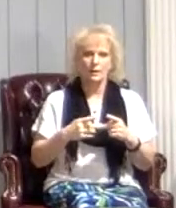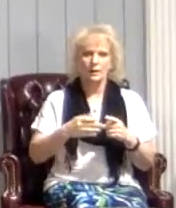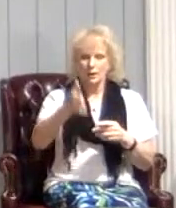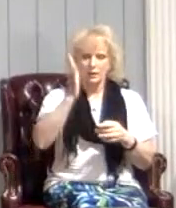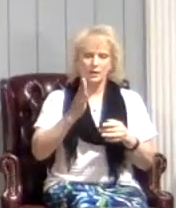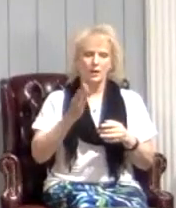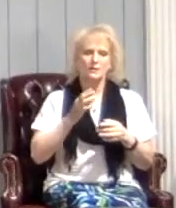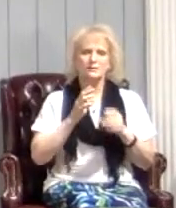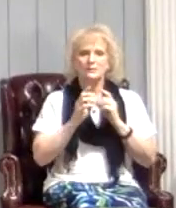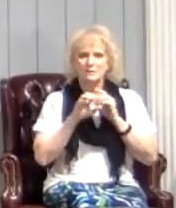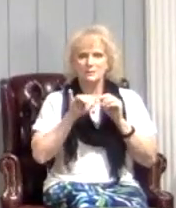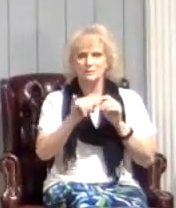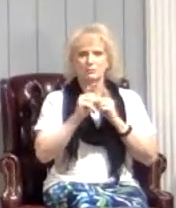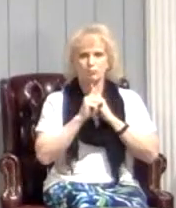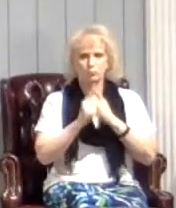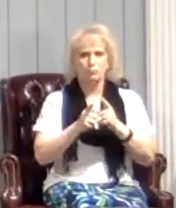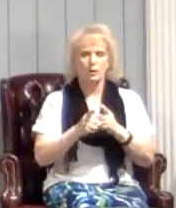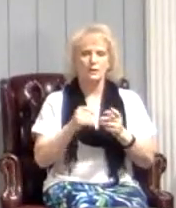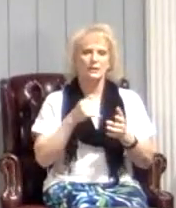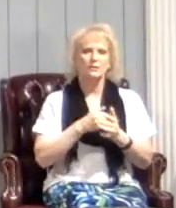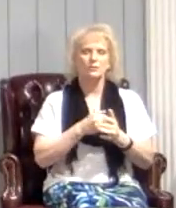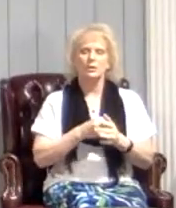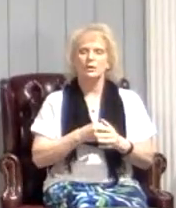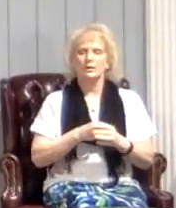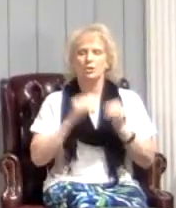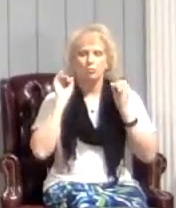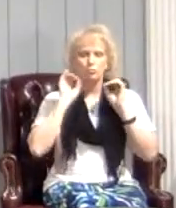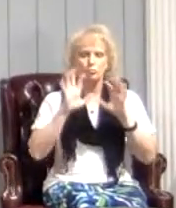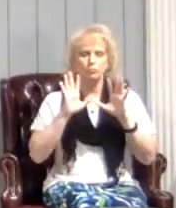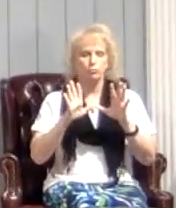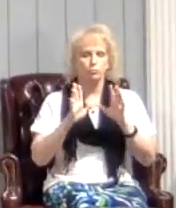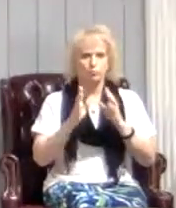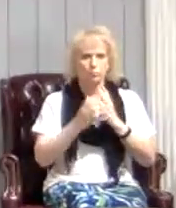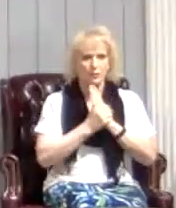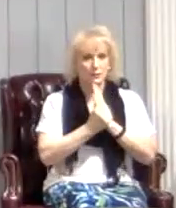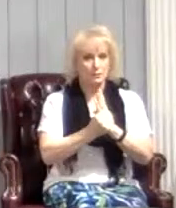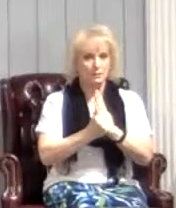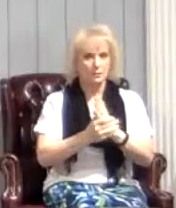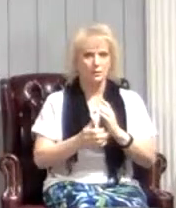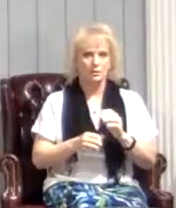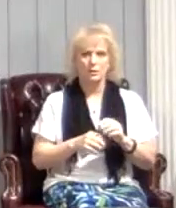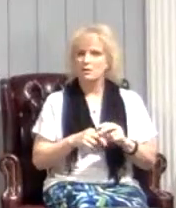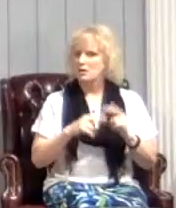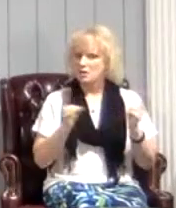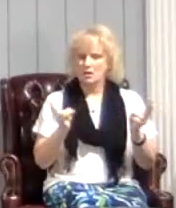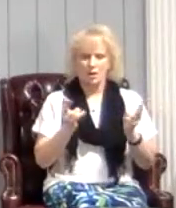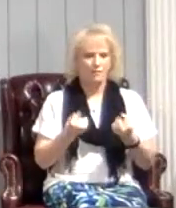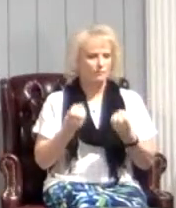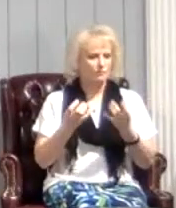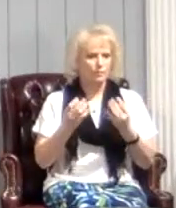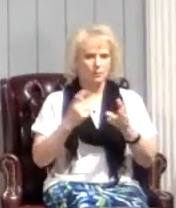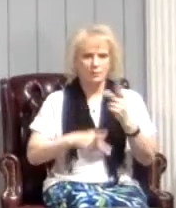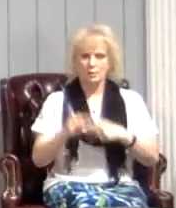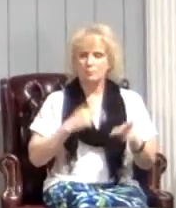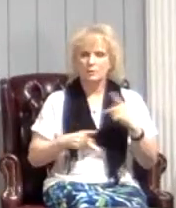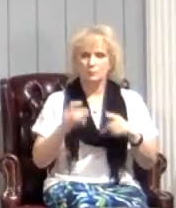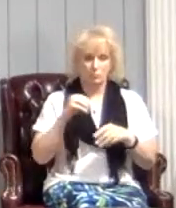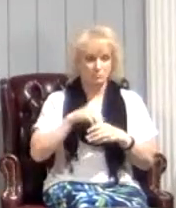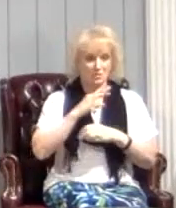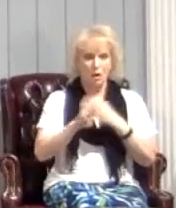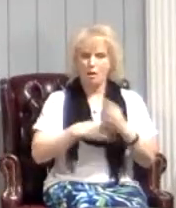incredible, incredible experience. Not very many people in our world ever experienced